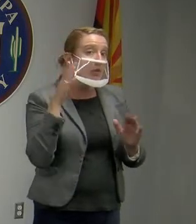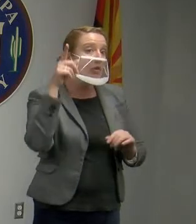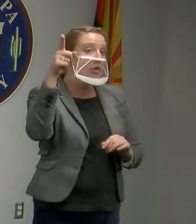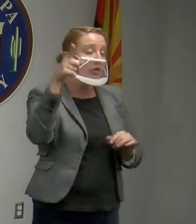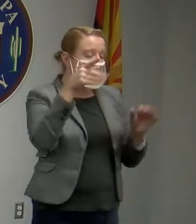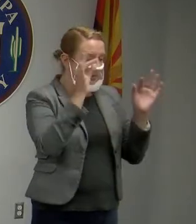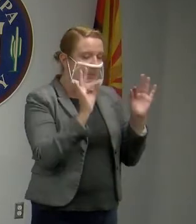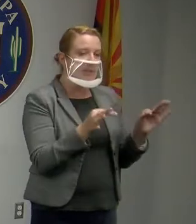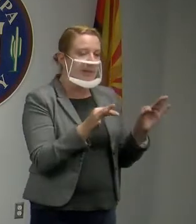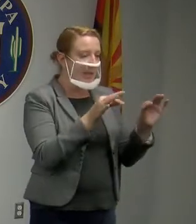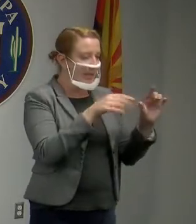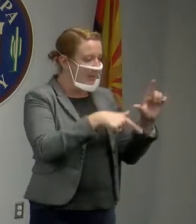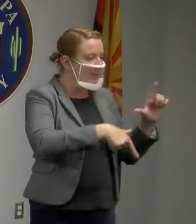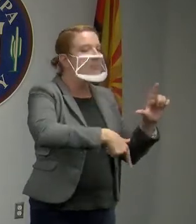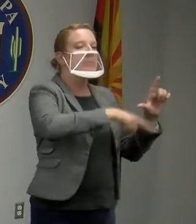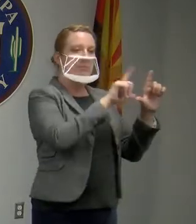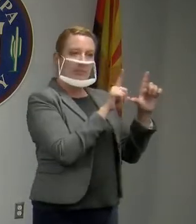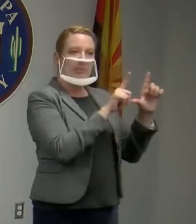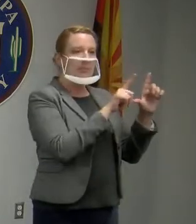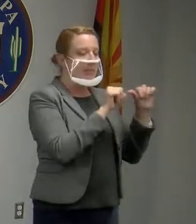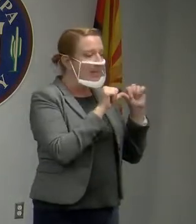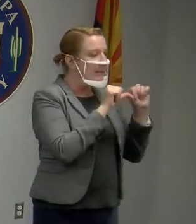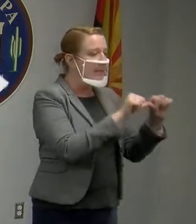will step in and answer that one. Thanks, Peter.